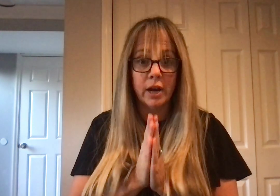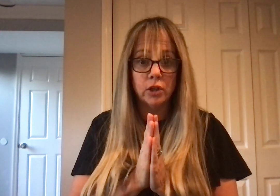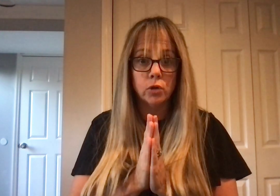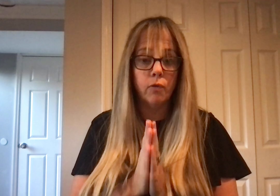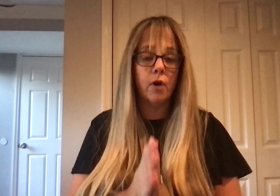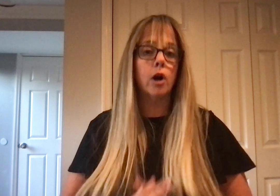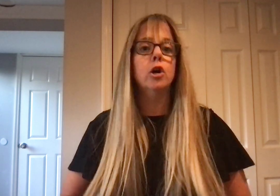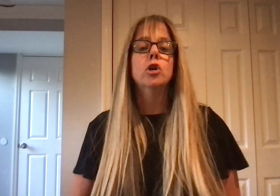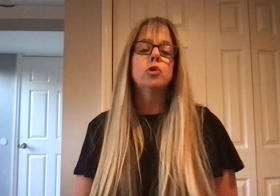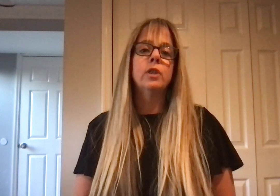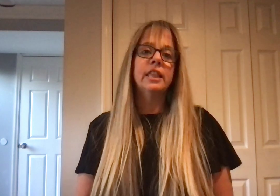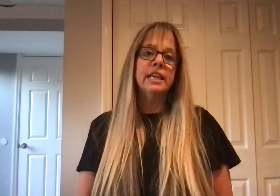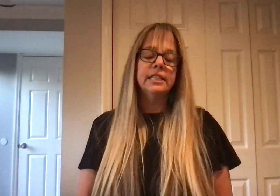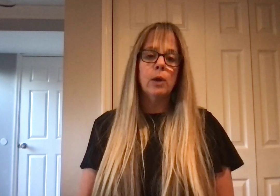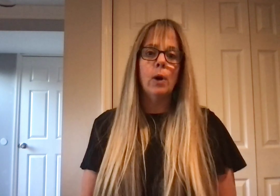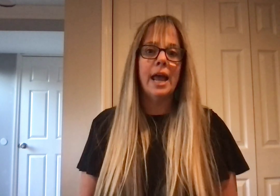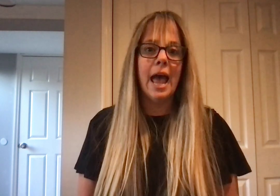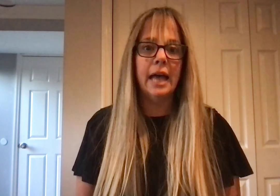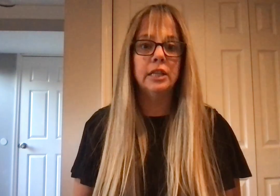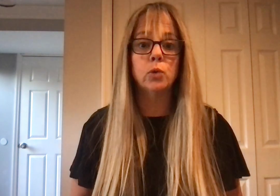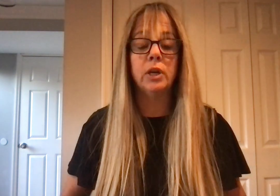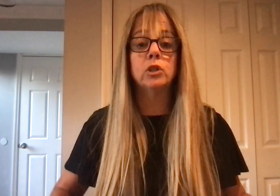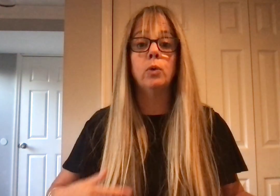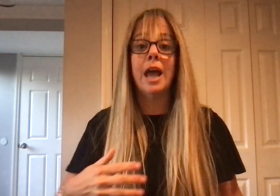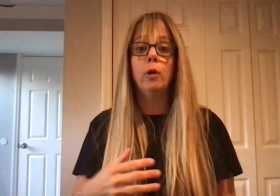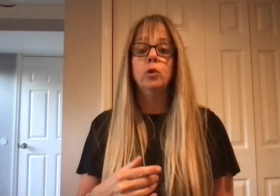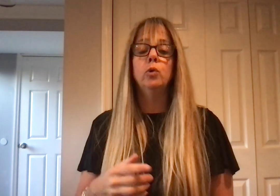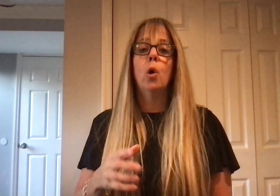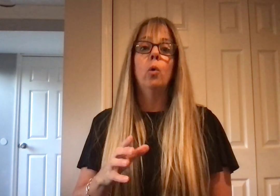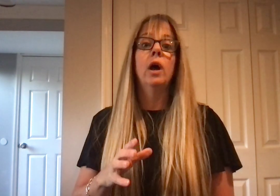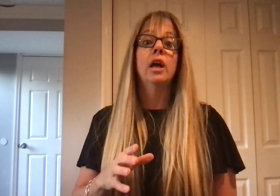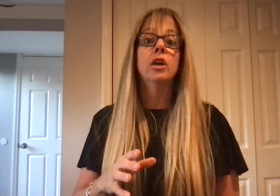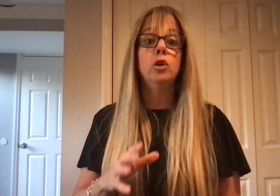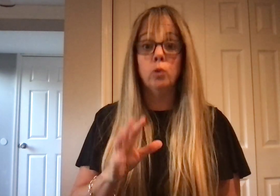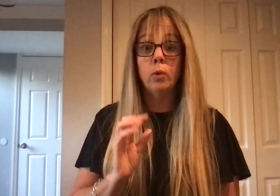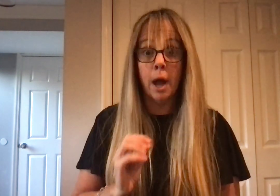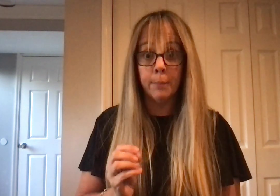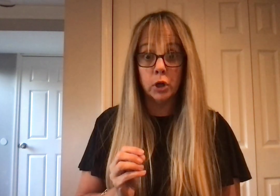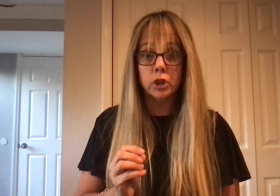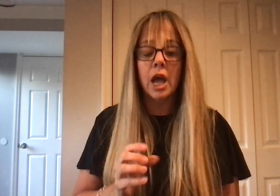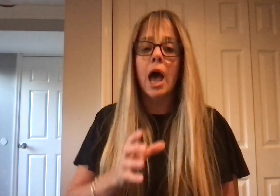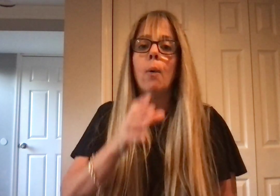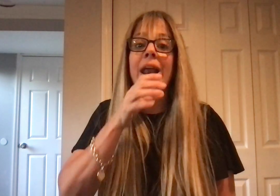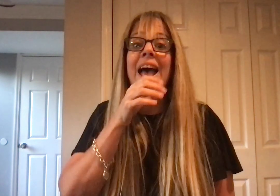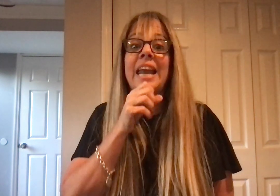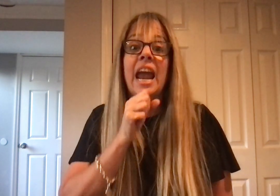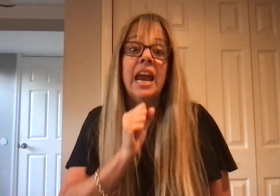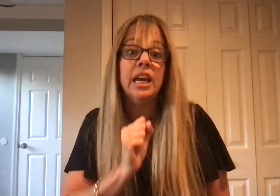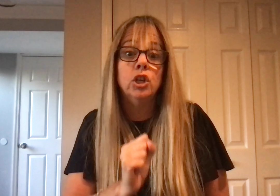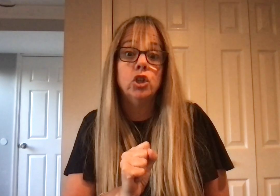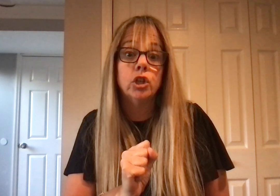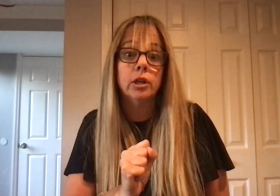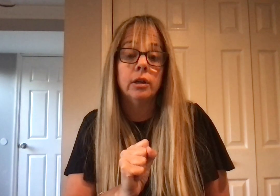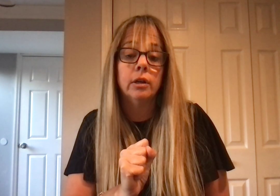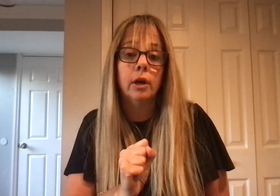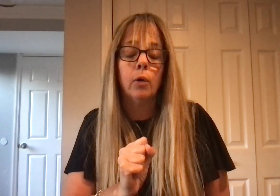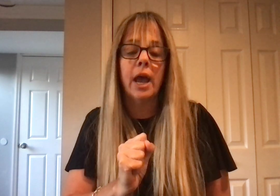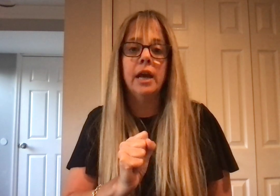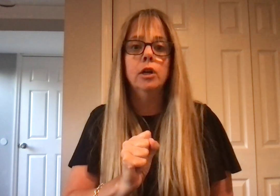so far. So the things I want to add this week, so now you know numbers, I want to add age. Okay?